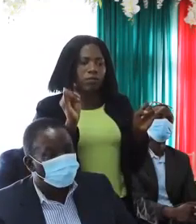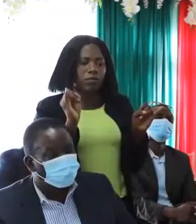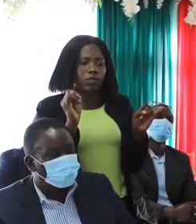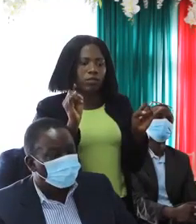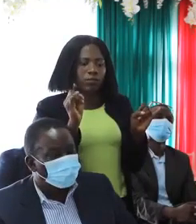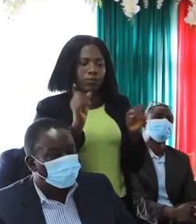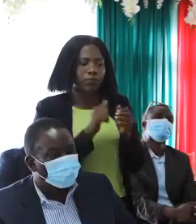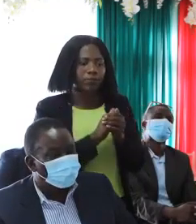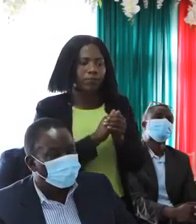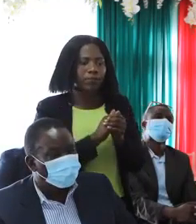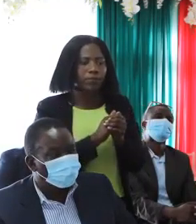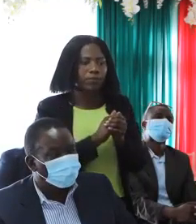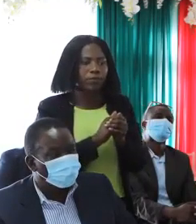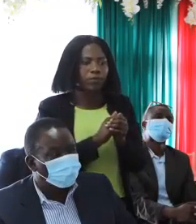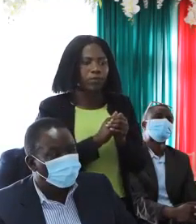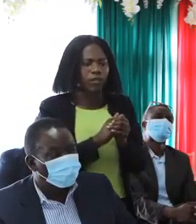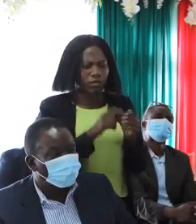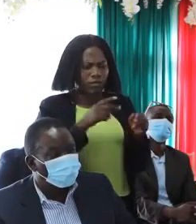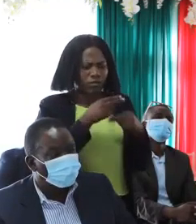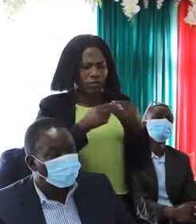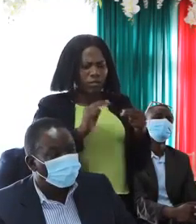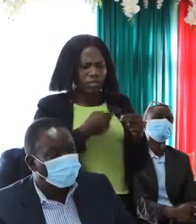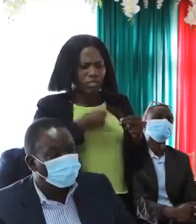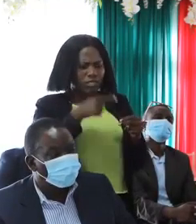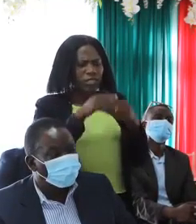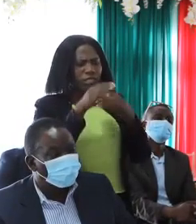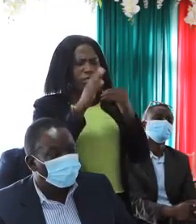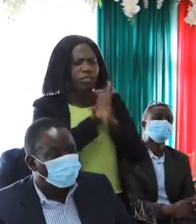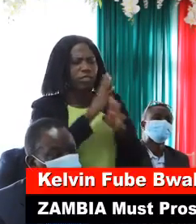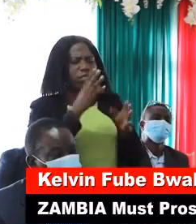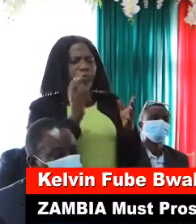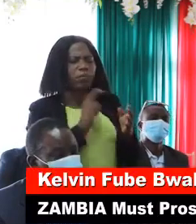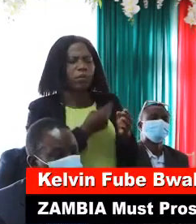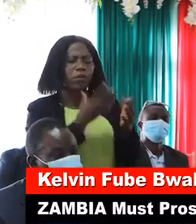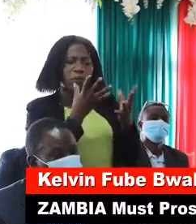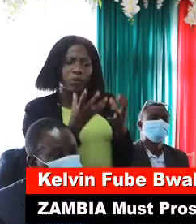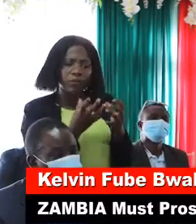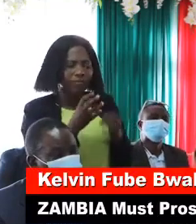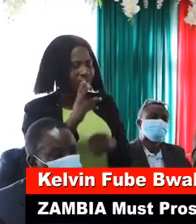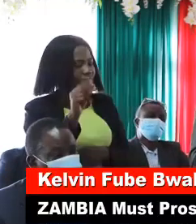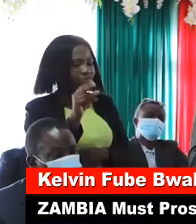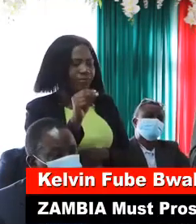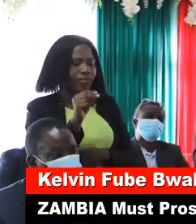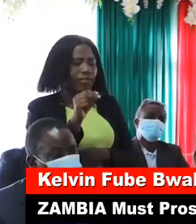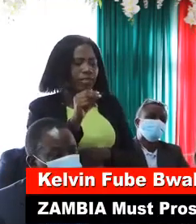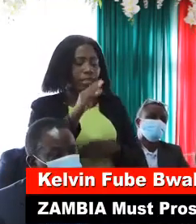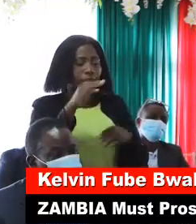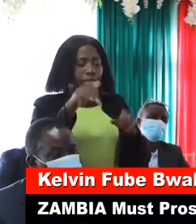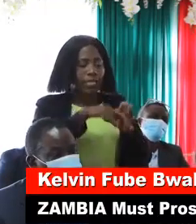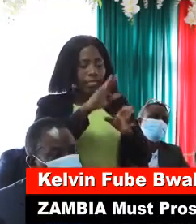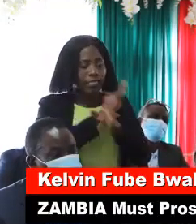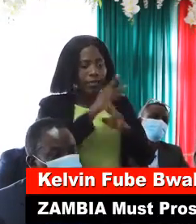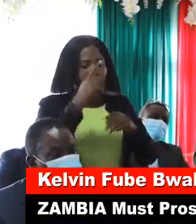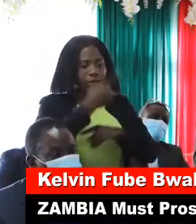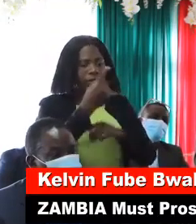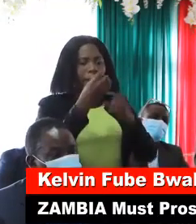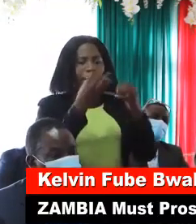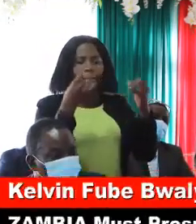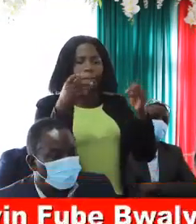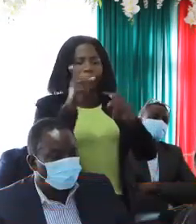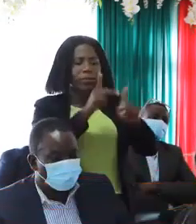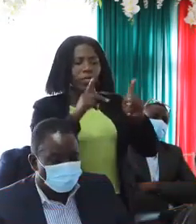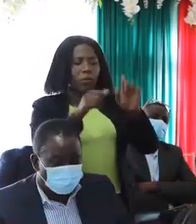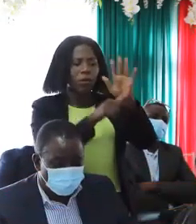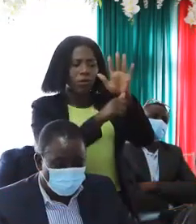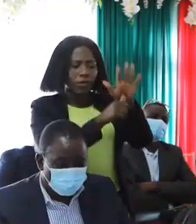professionally. Is this the Zambia we want? No. In Zambia today, many people are being